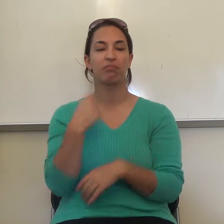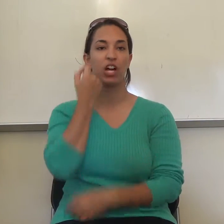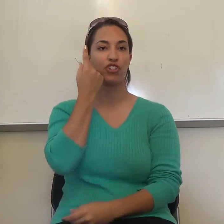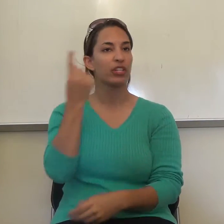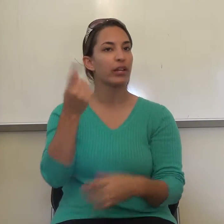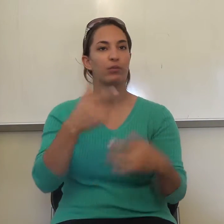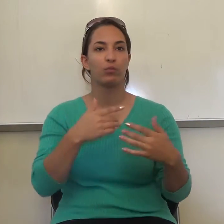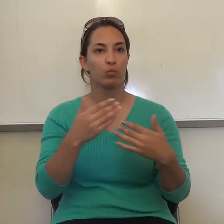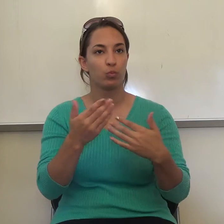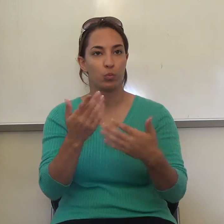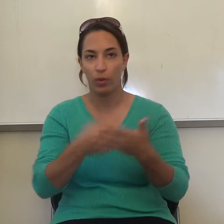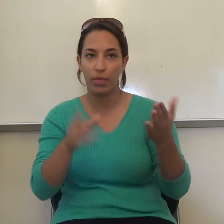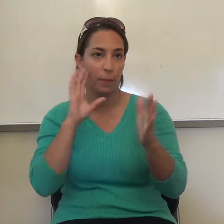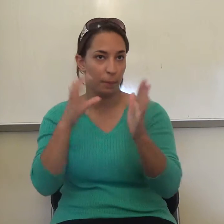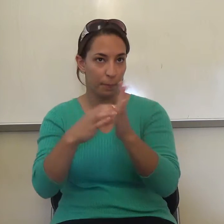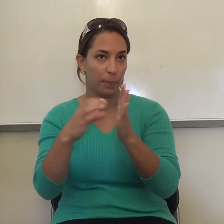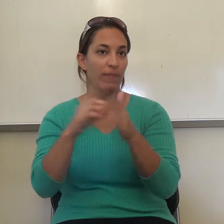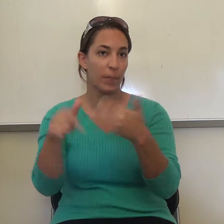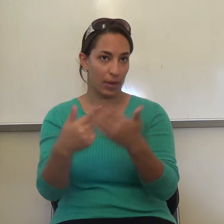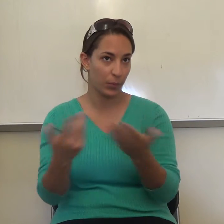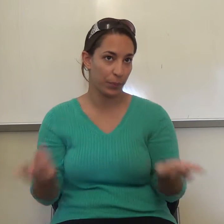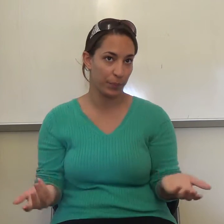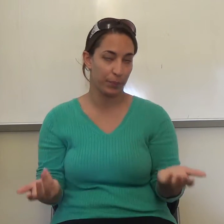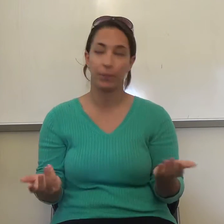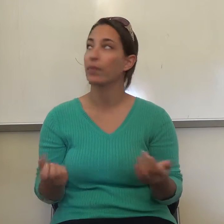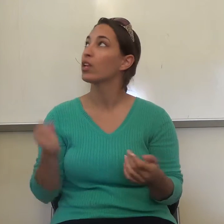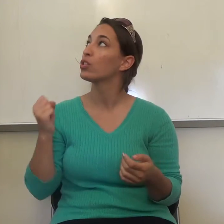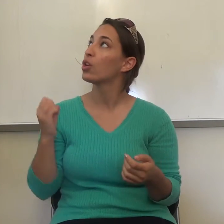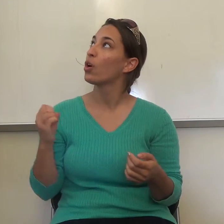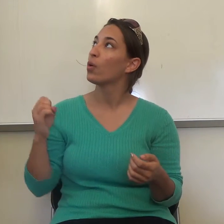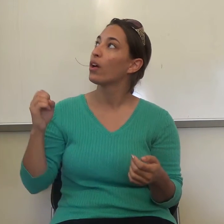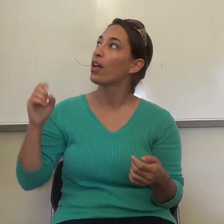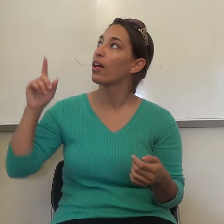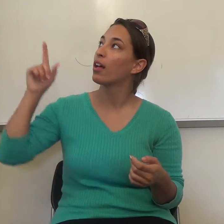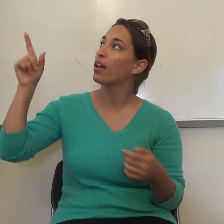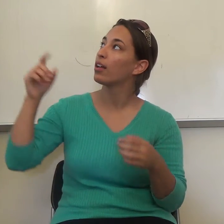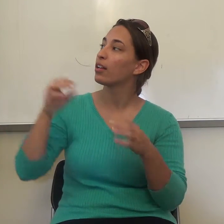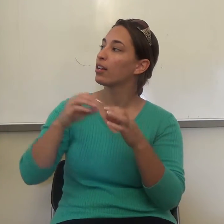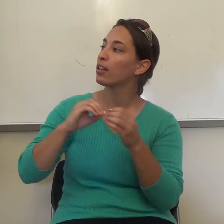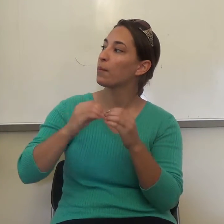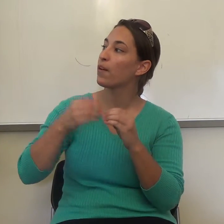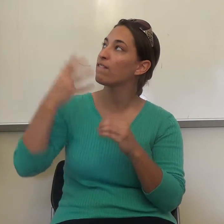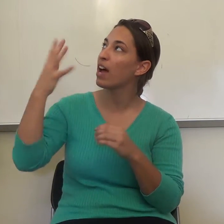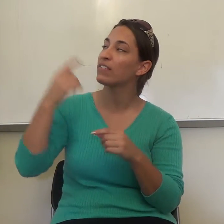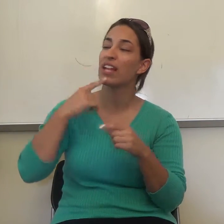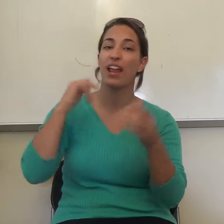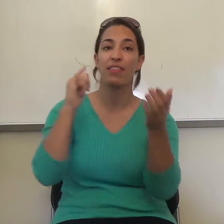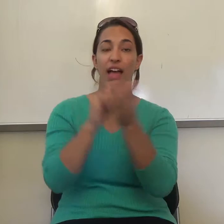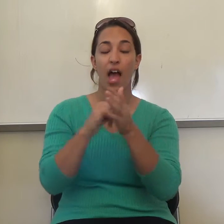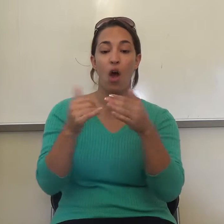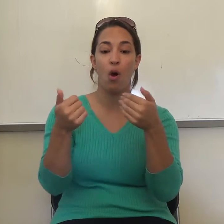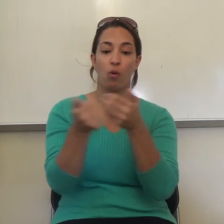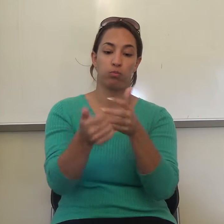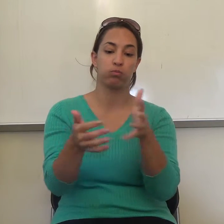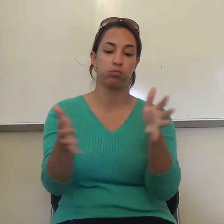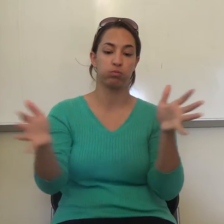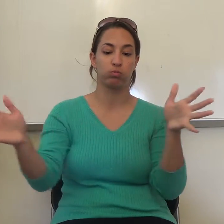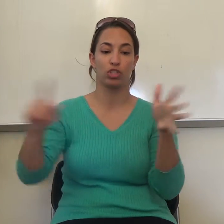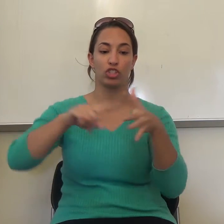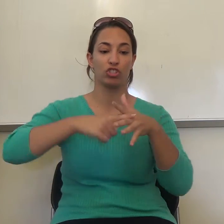5 says, that opened the floodgates as more cities and counties filed similar